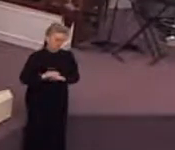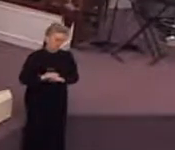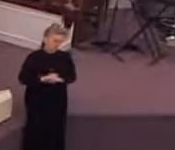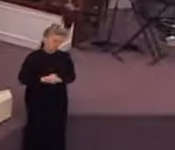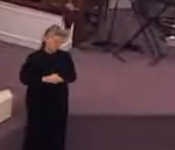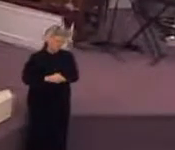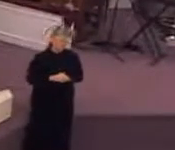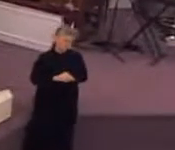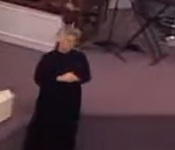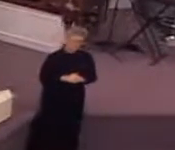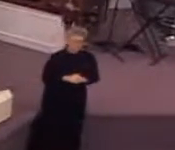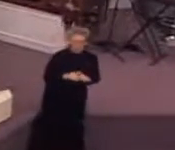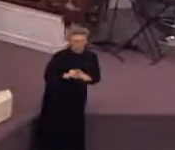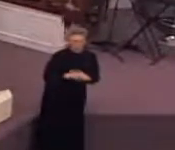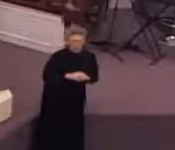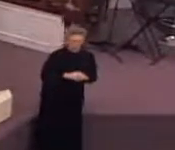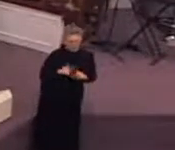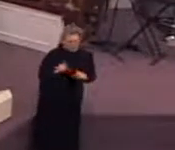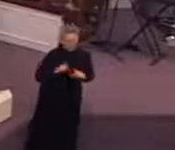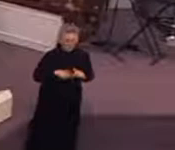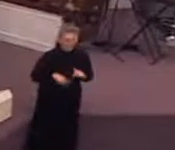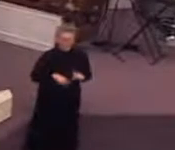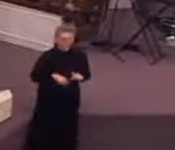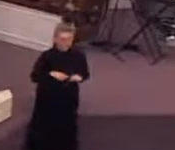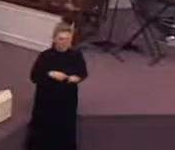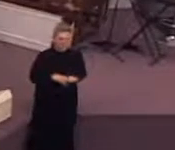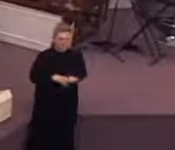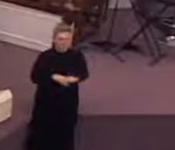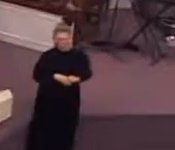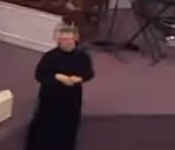We can't afford to be at ease at Zion tonight.